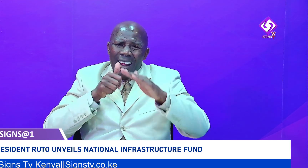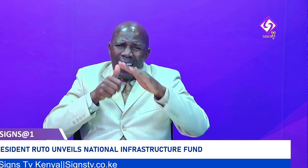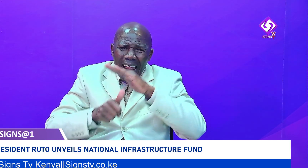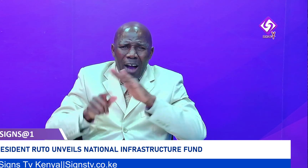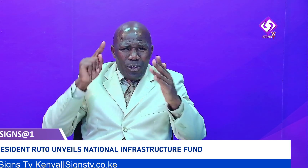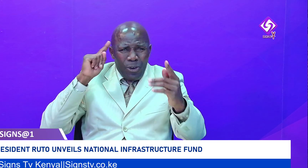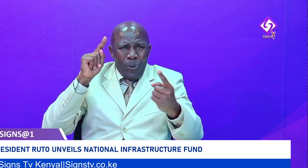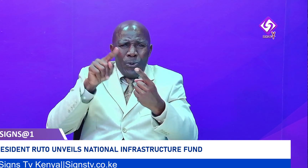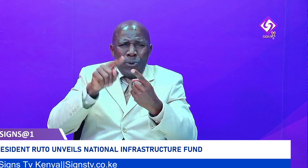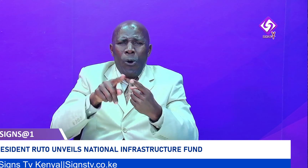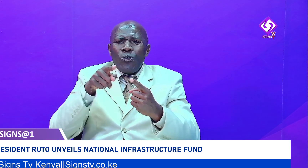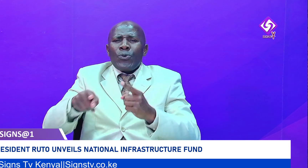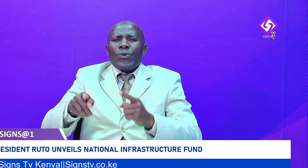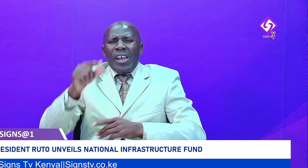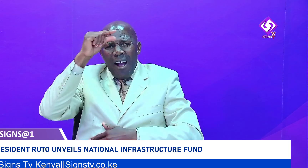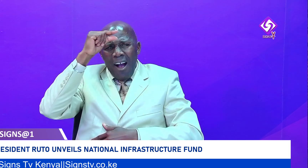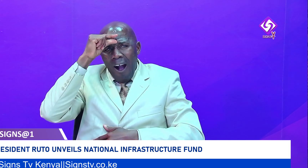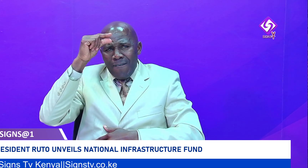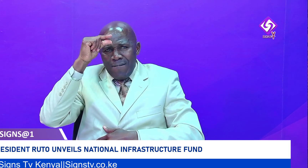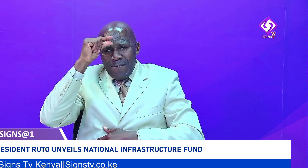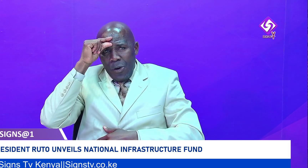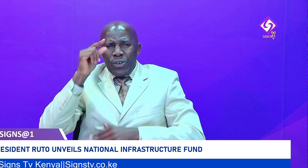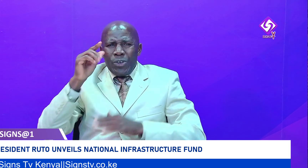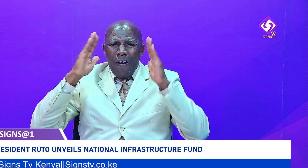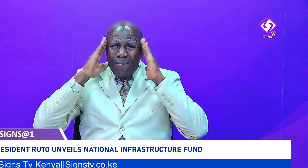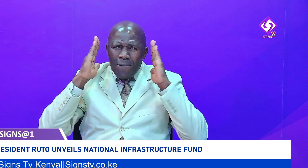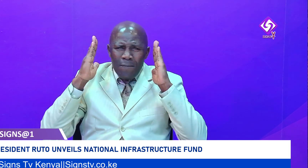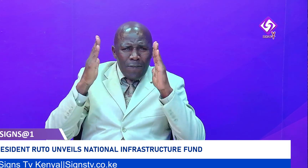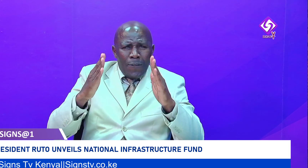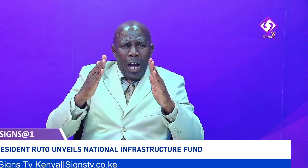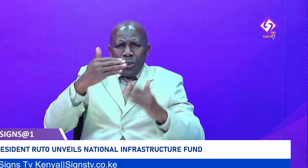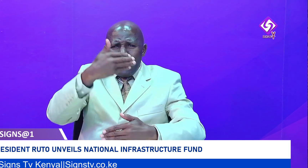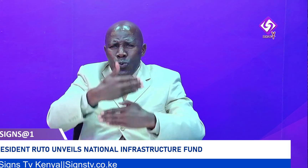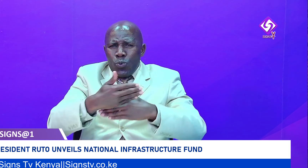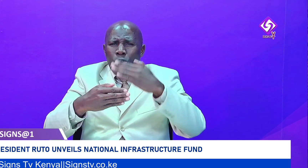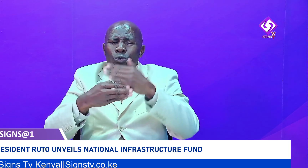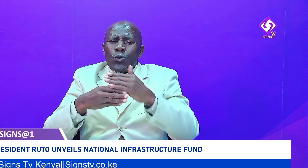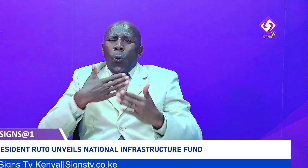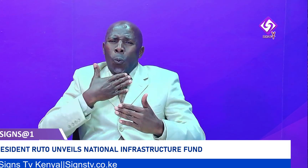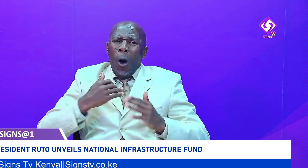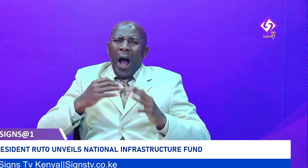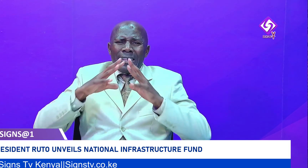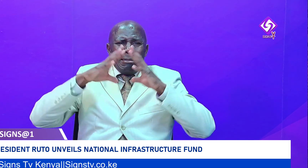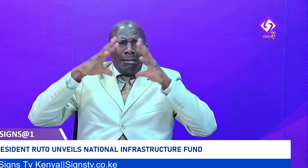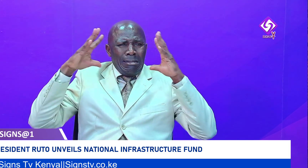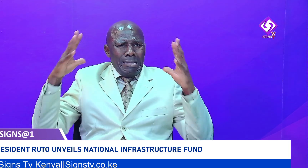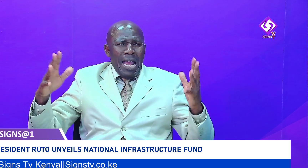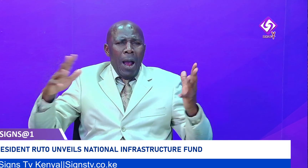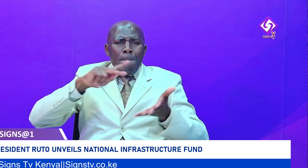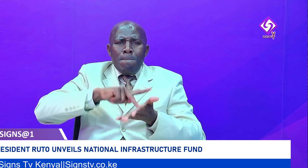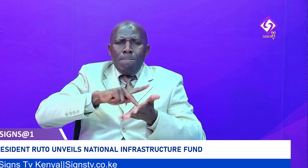He underscored the government's commitment to building on such major projects that